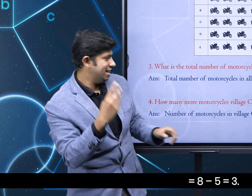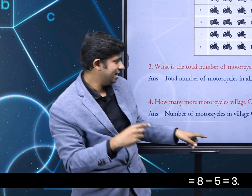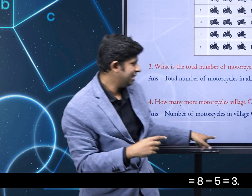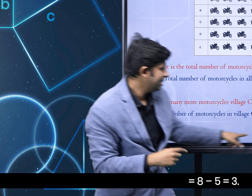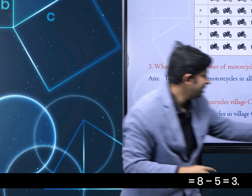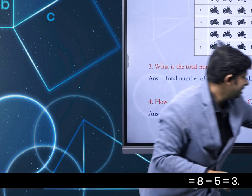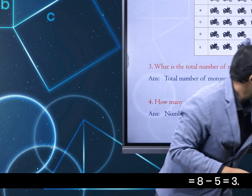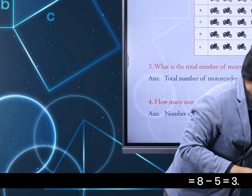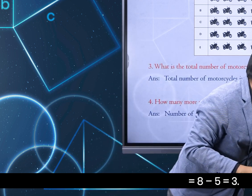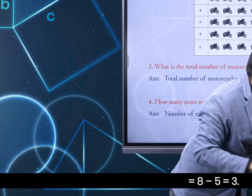3.